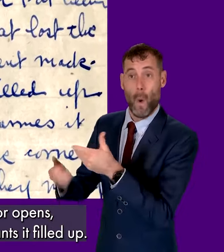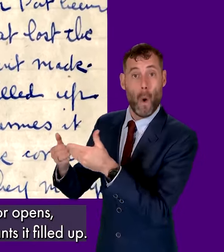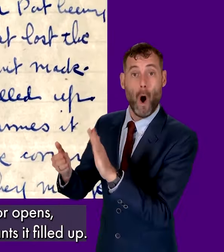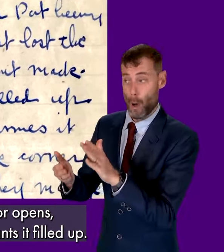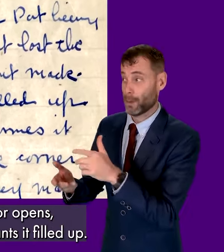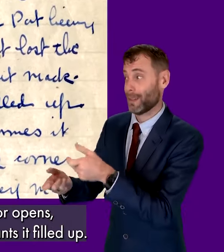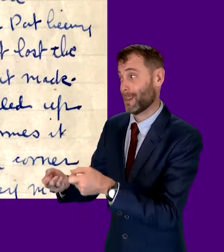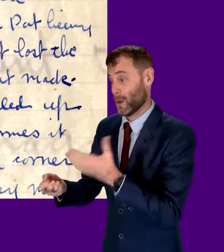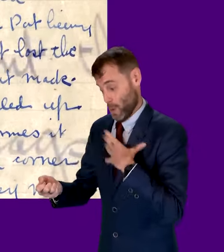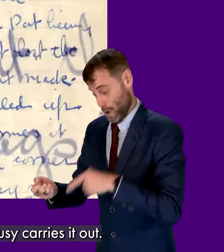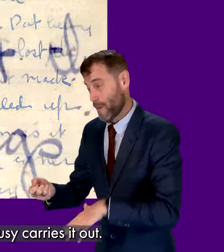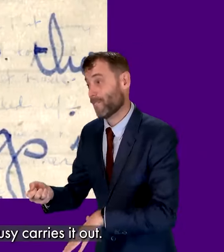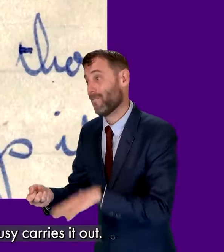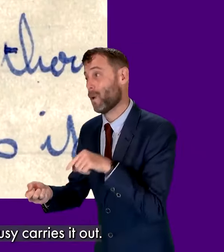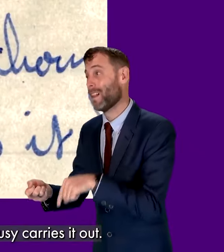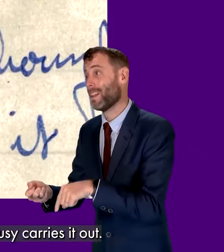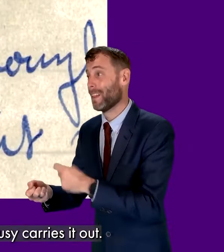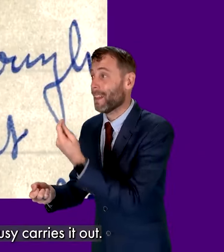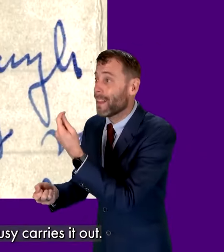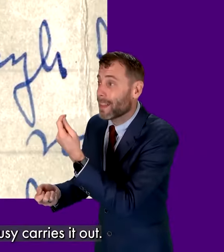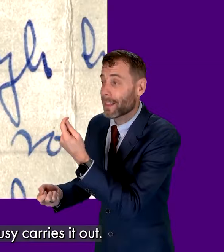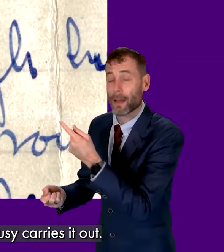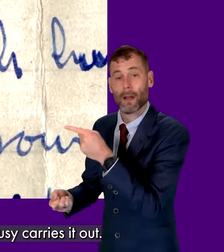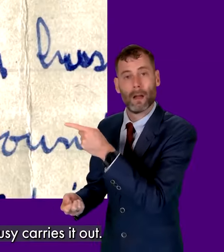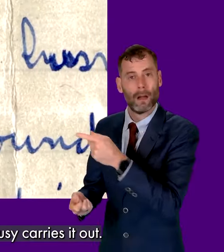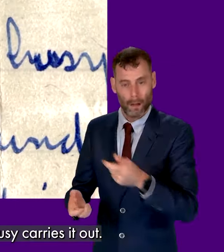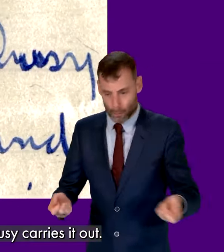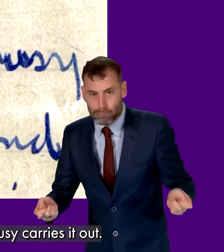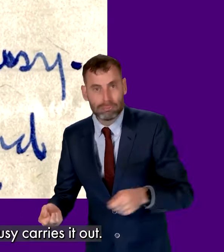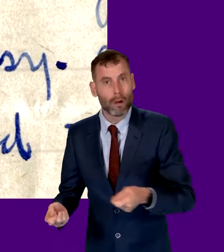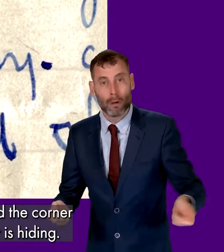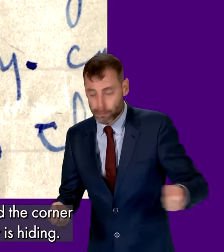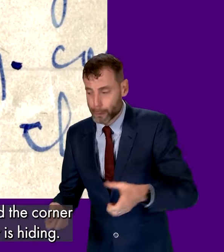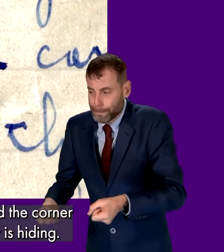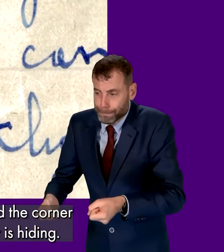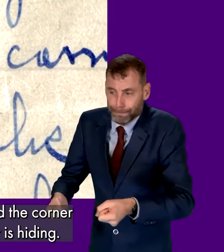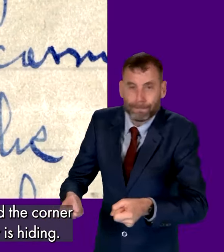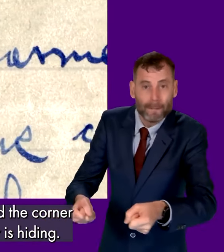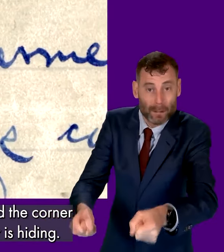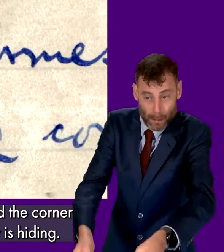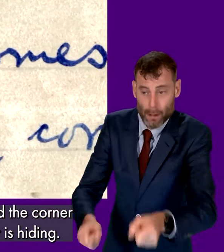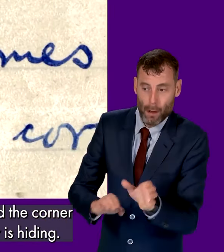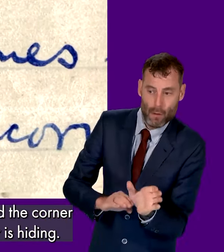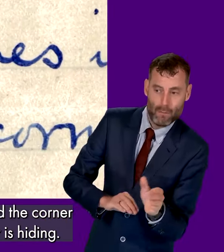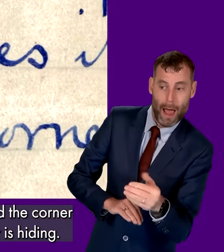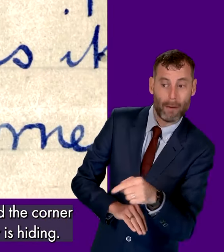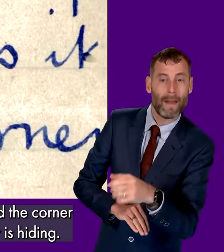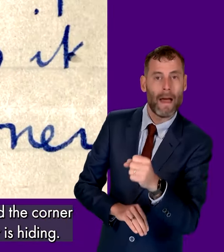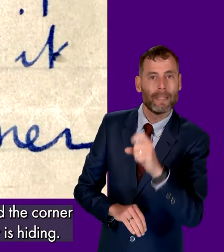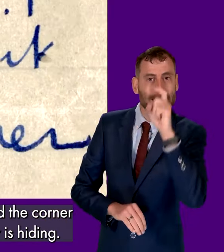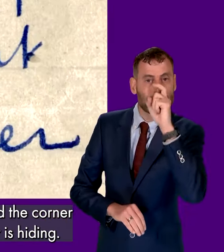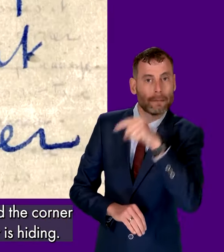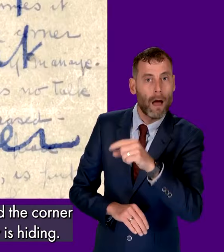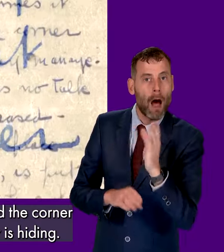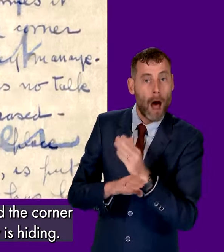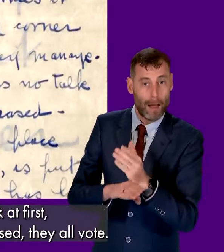she wants it filled up. The assistant, though busy, carries it out. She drags it round the corner where her sister